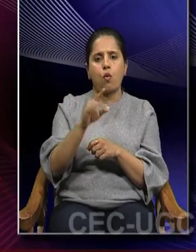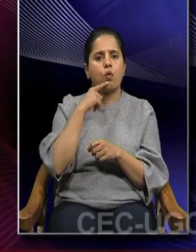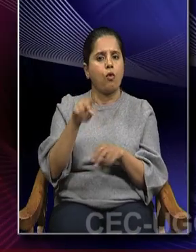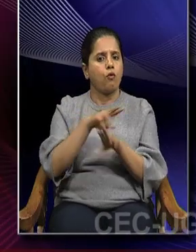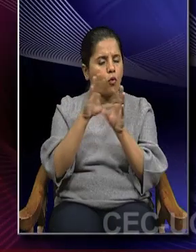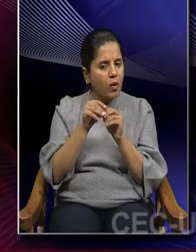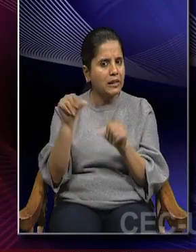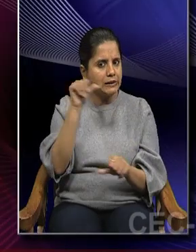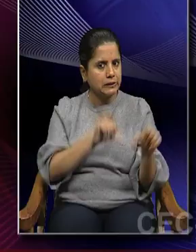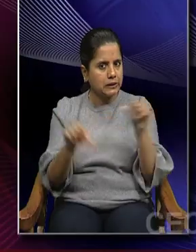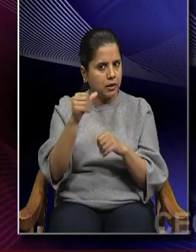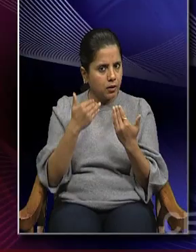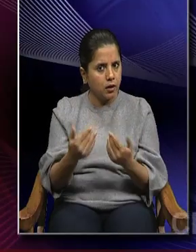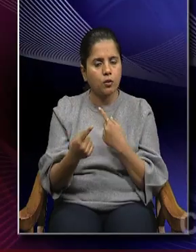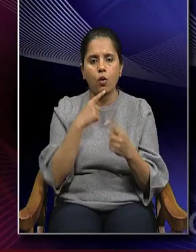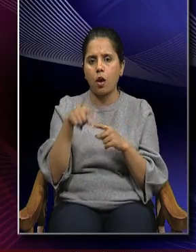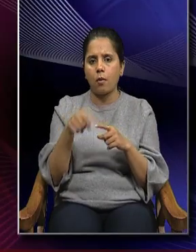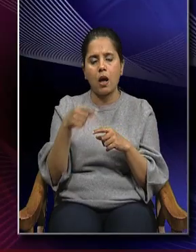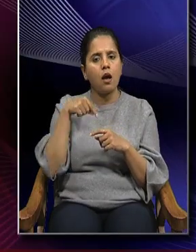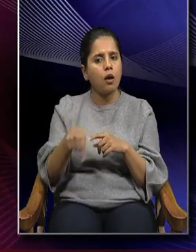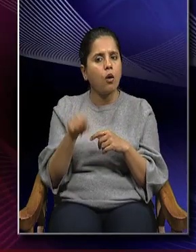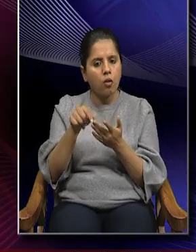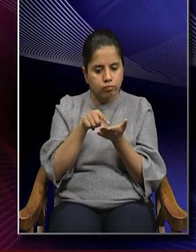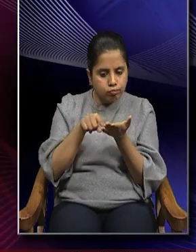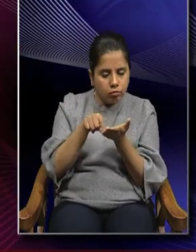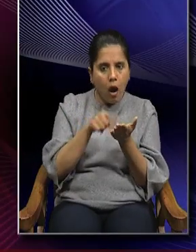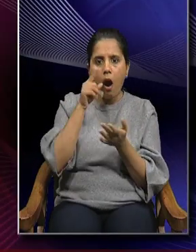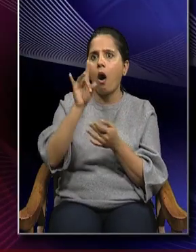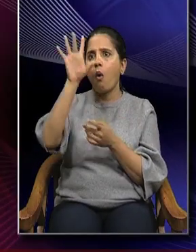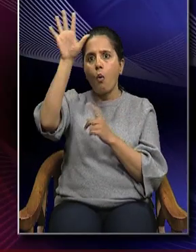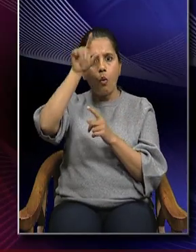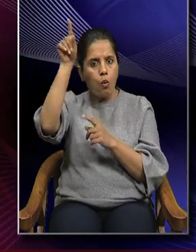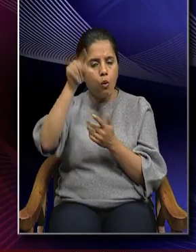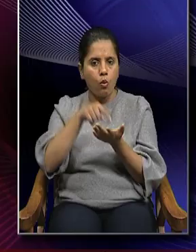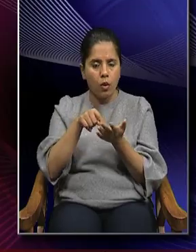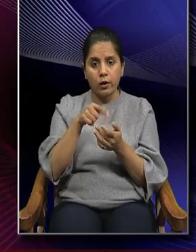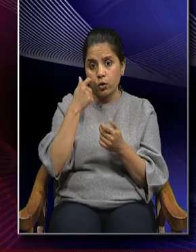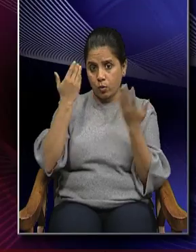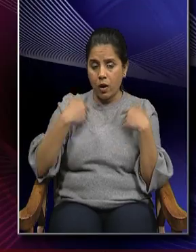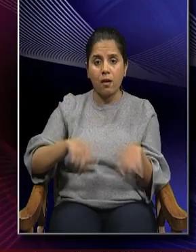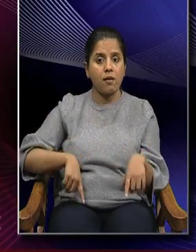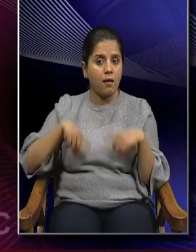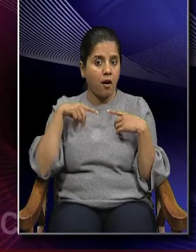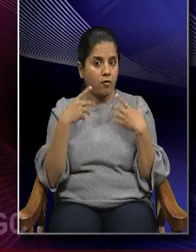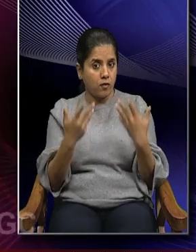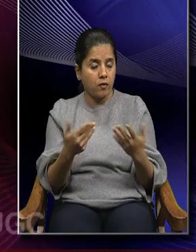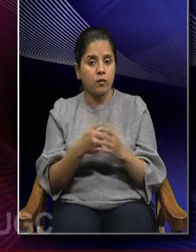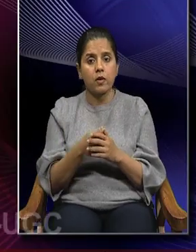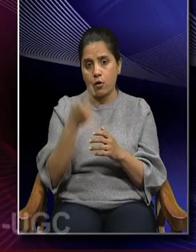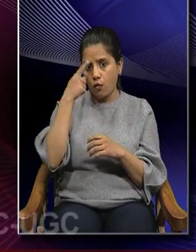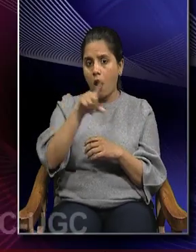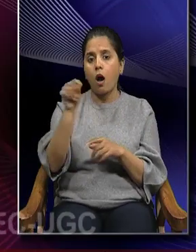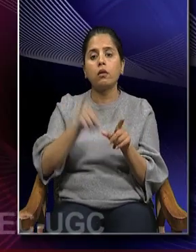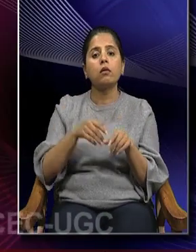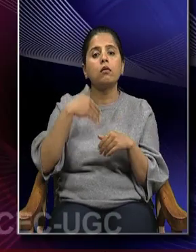complete science which talks about astrology, and it says that human life is, say for instance, it is for 100